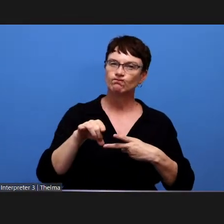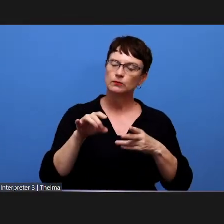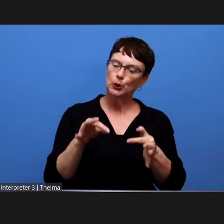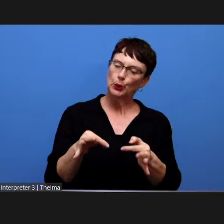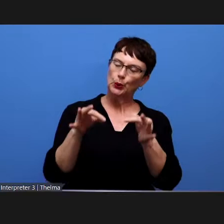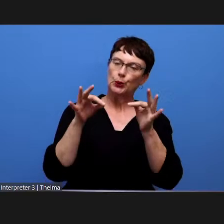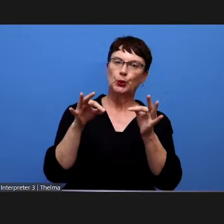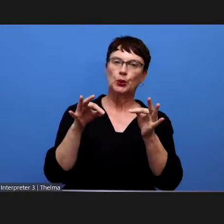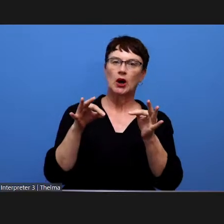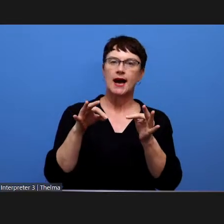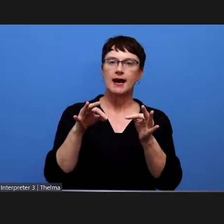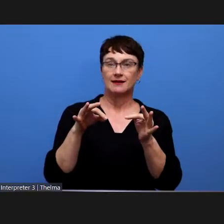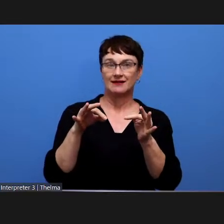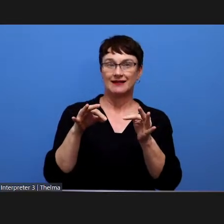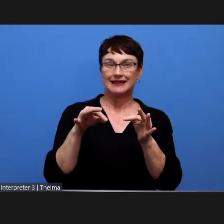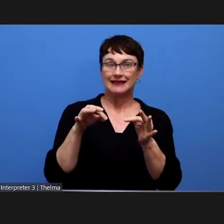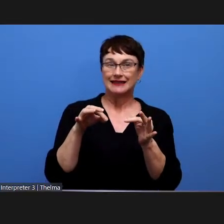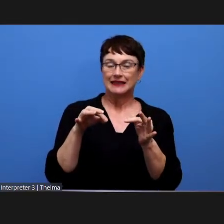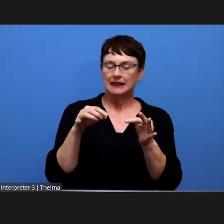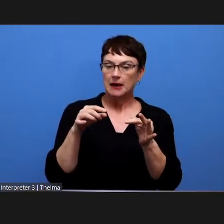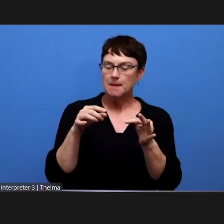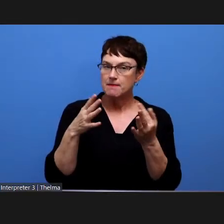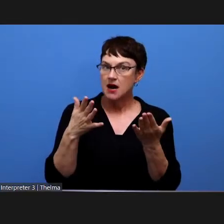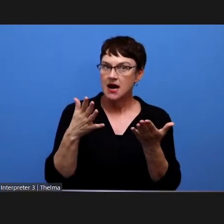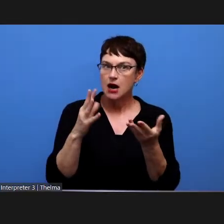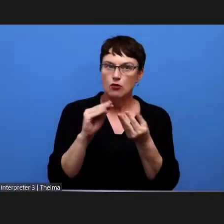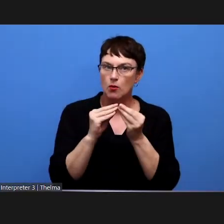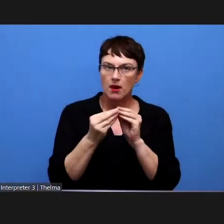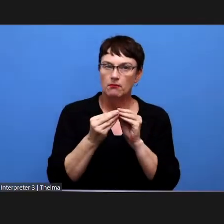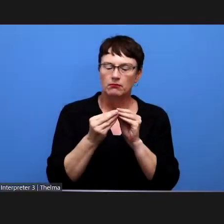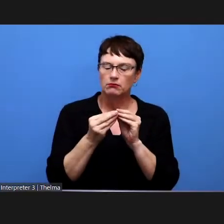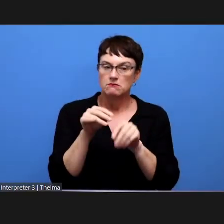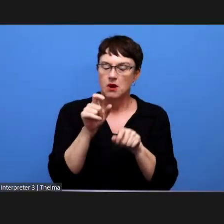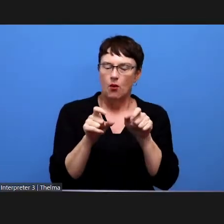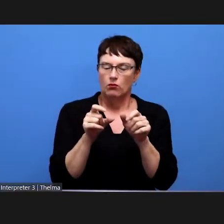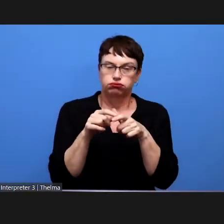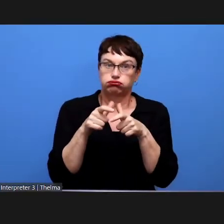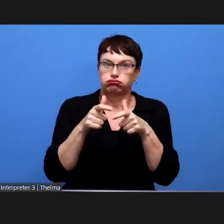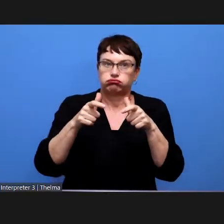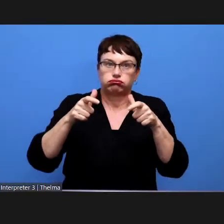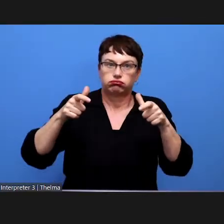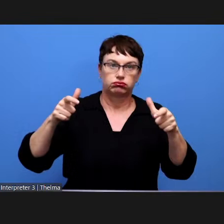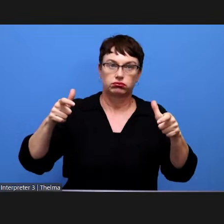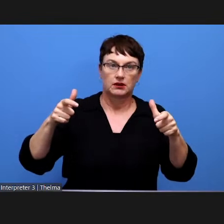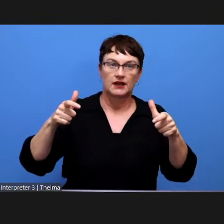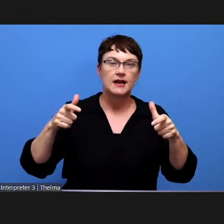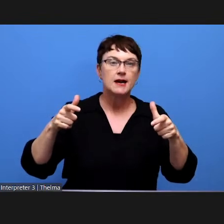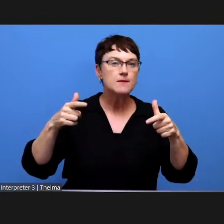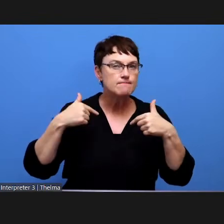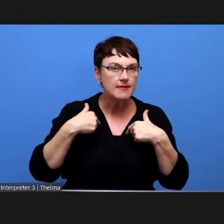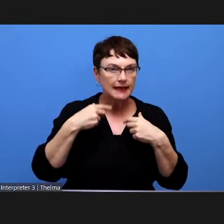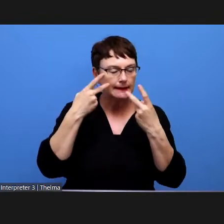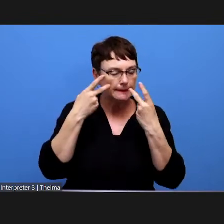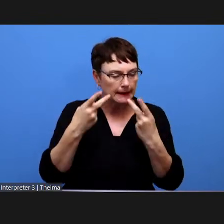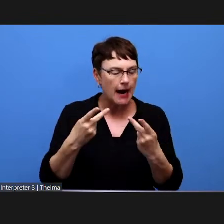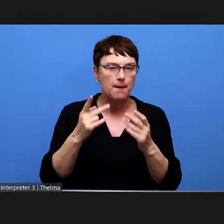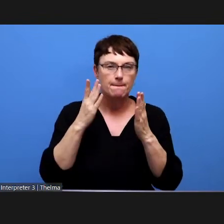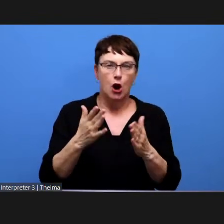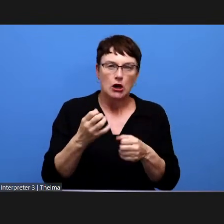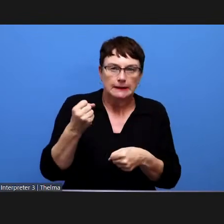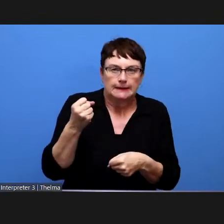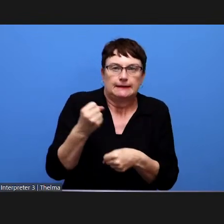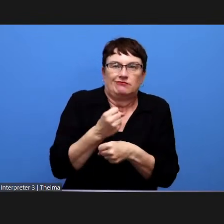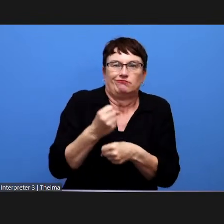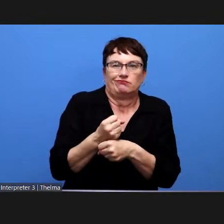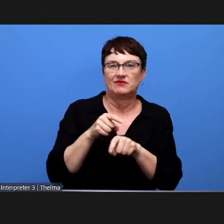water, which means that the move from MDGs to SDGs is moving smoothly, but at a slow rate. If